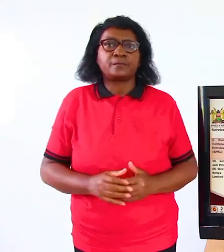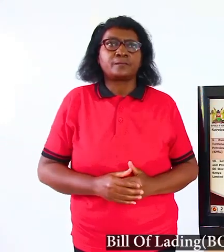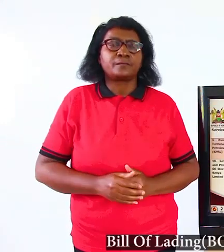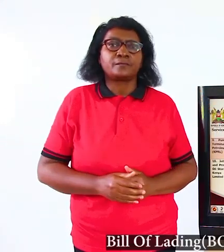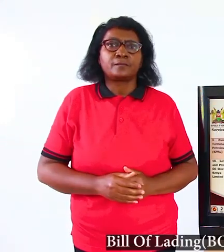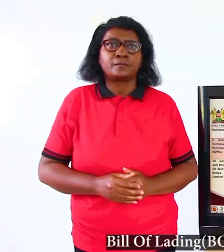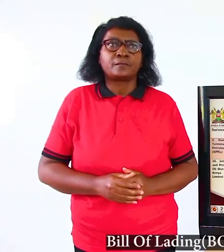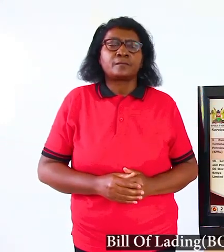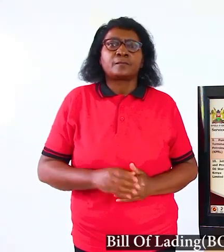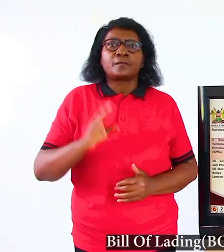Bill of lading